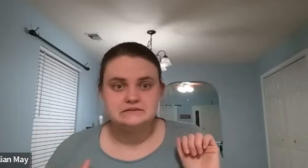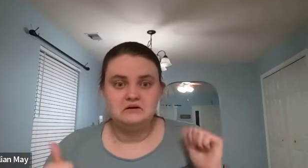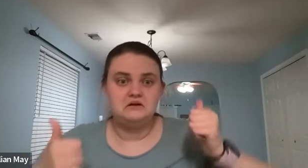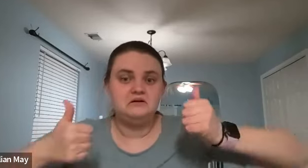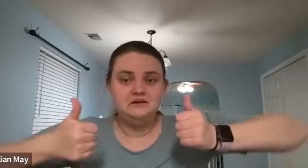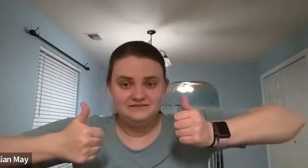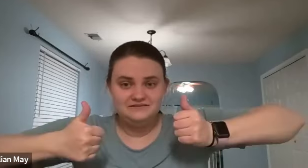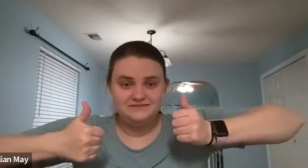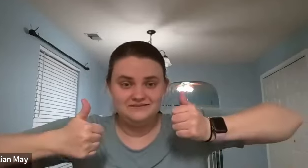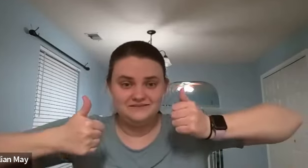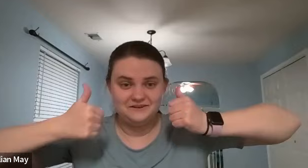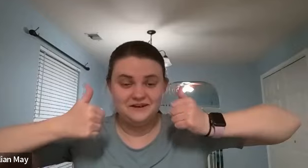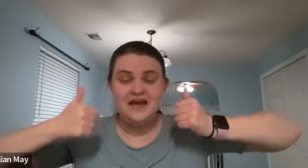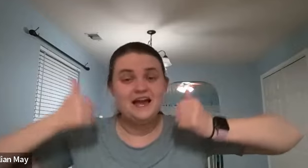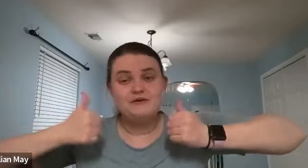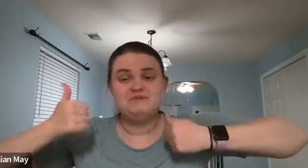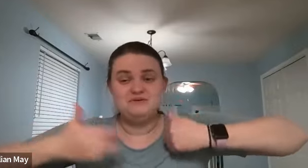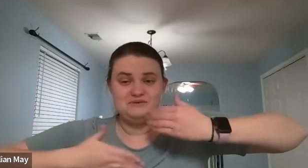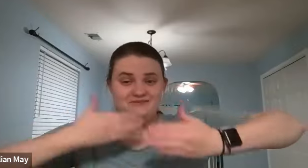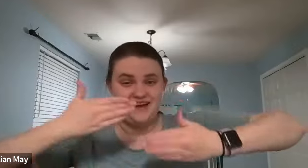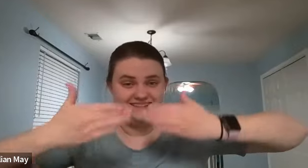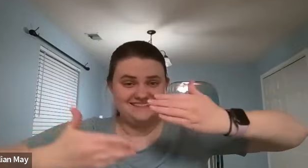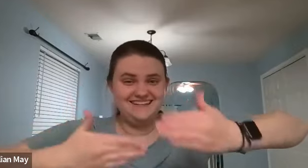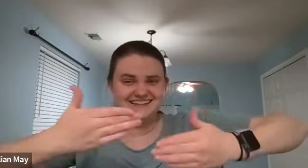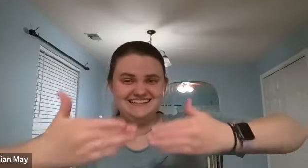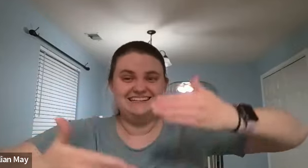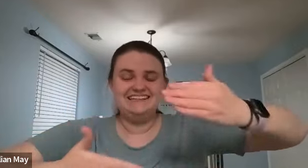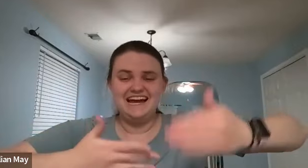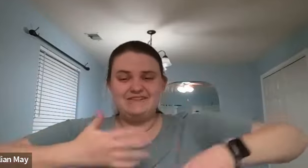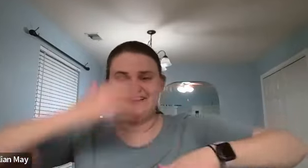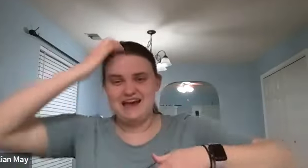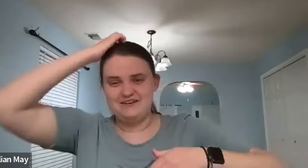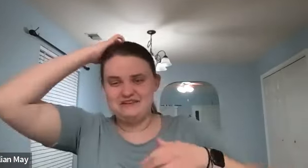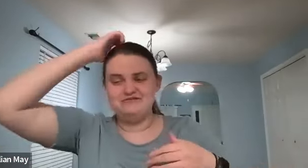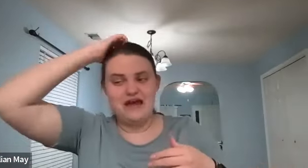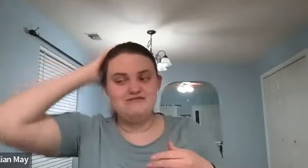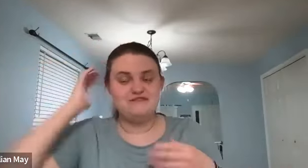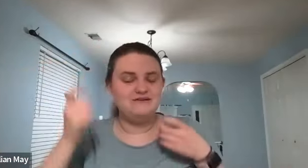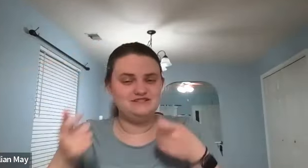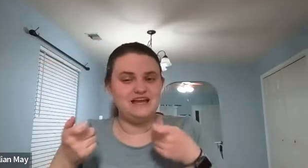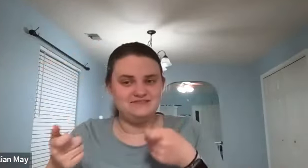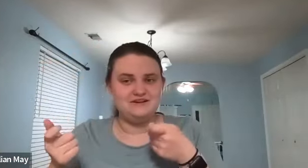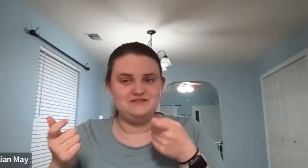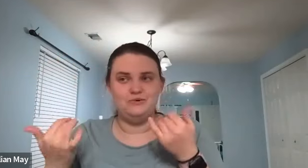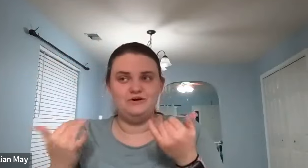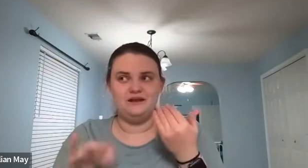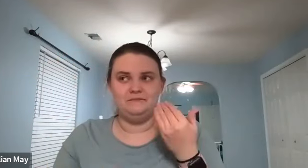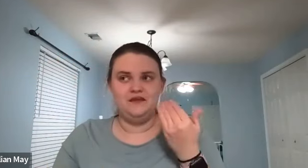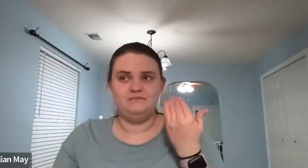Are y'all good? You're good? I know I've been going really fast. I really have. I sat there this morning before